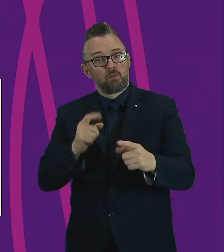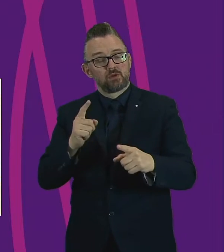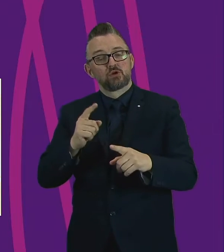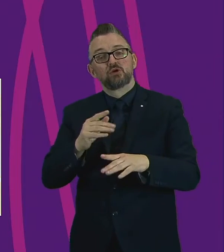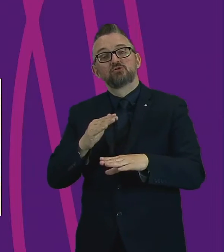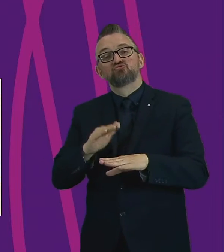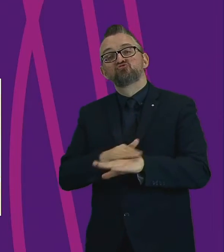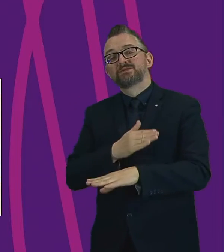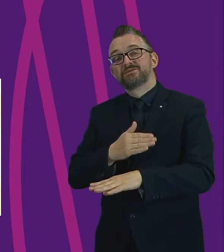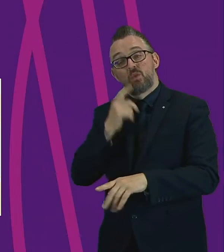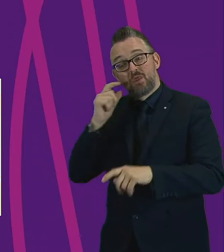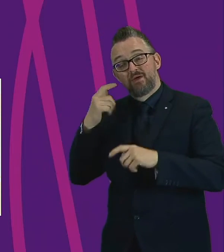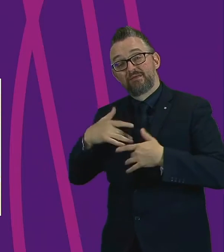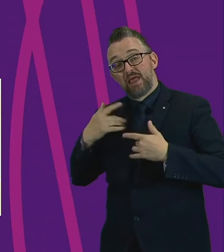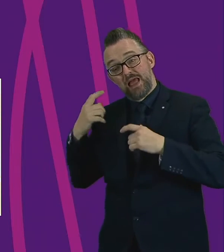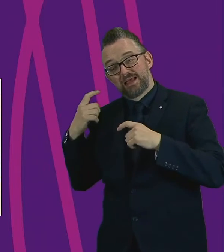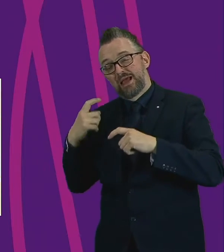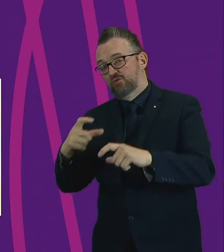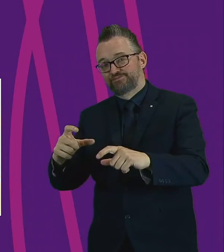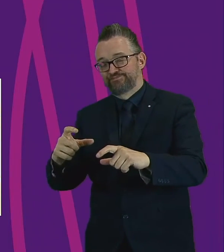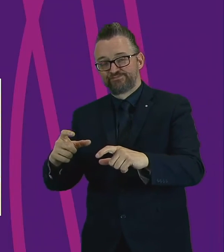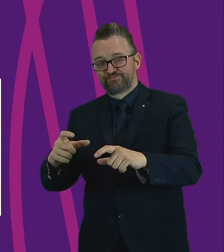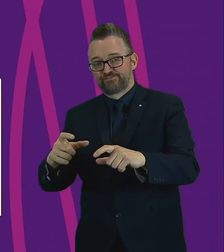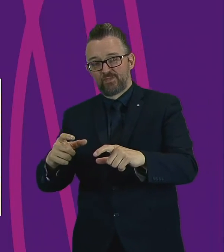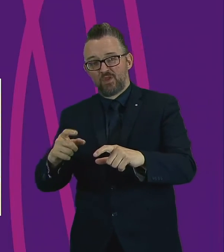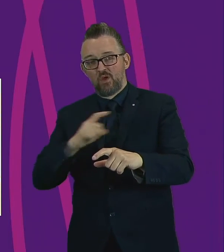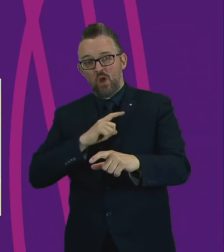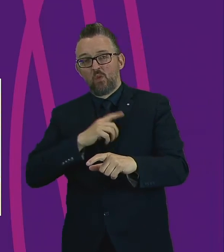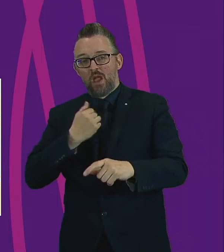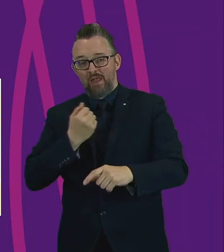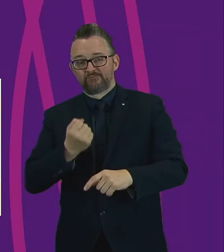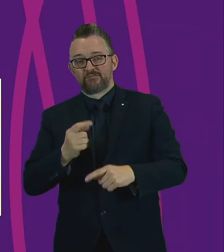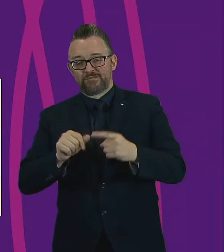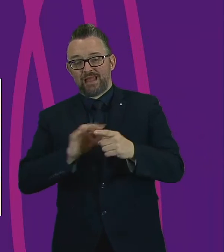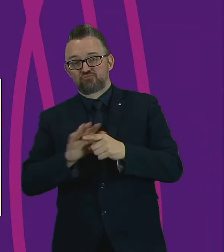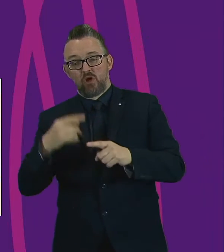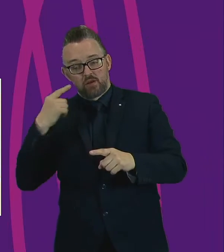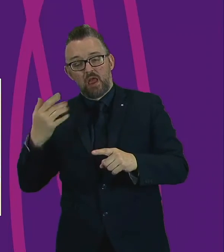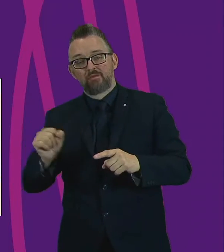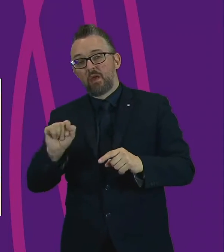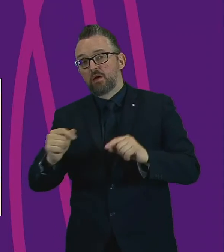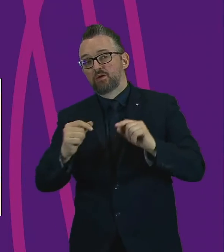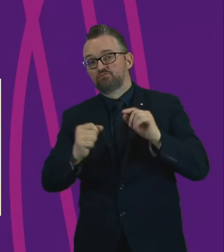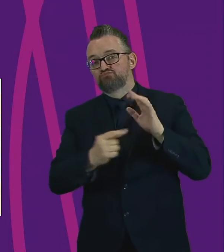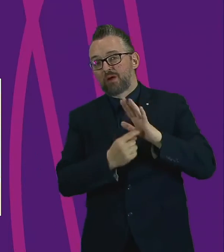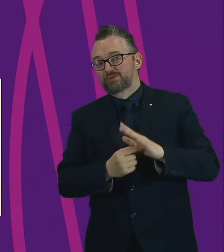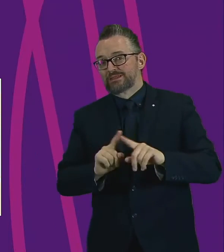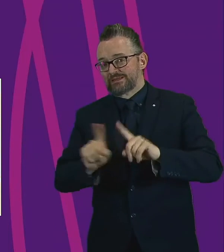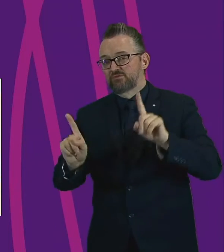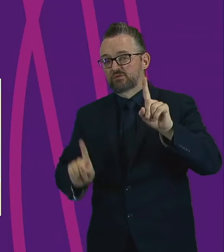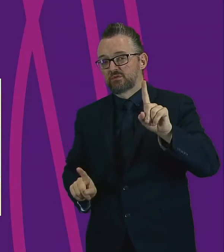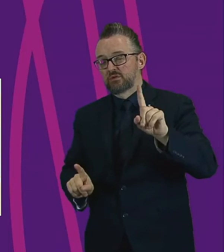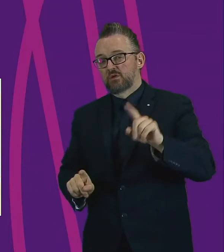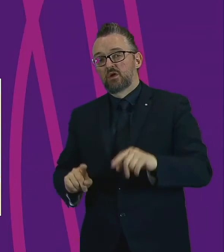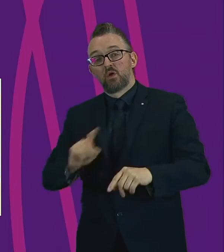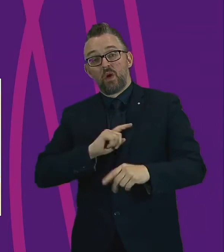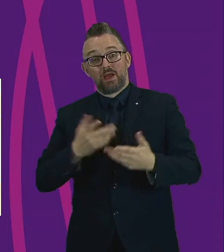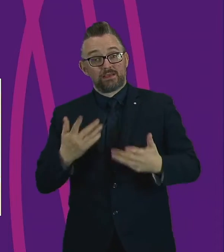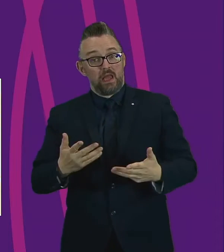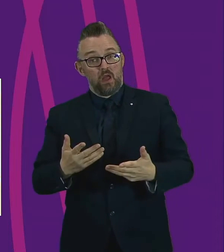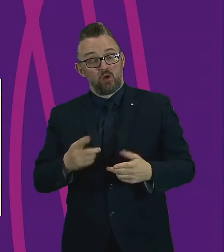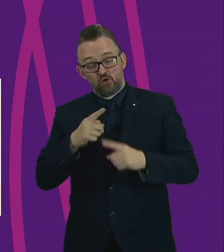that this will continue, given the very different political and economic priorities of Edinburgh and London. And one example of this is the extent to which current